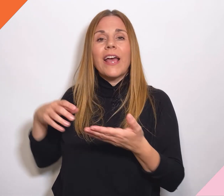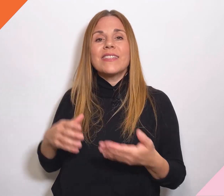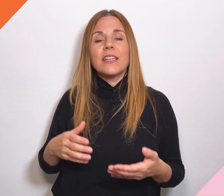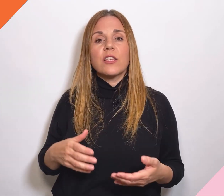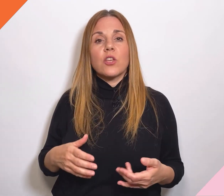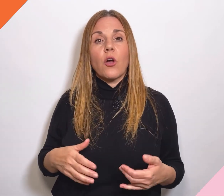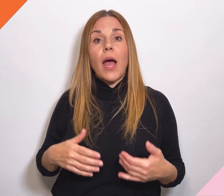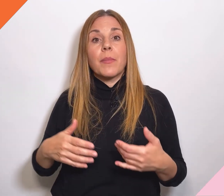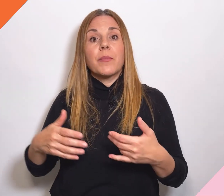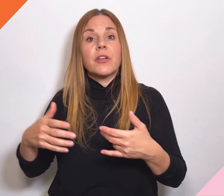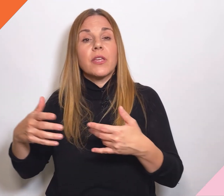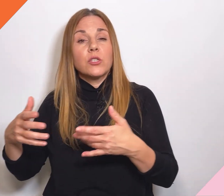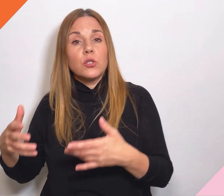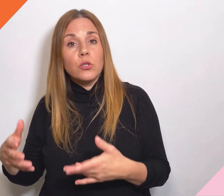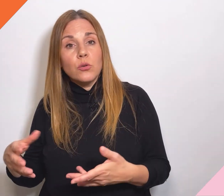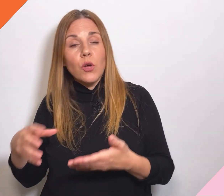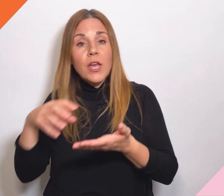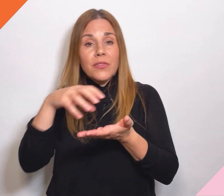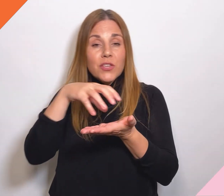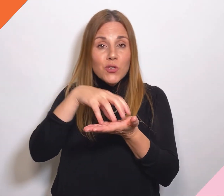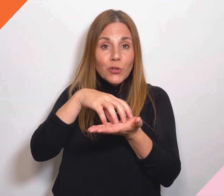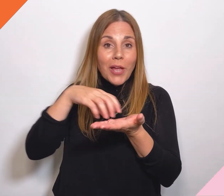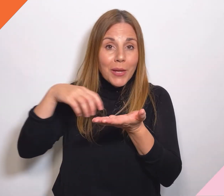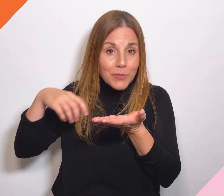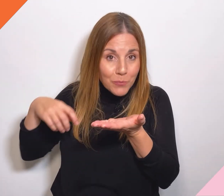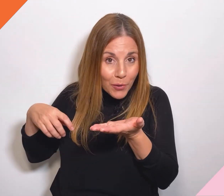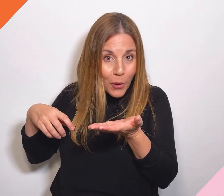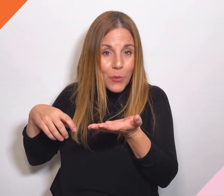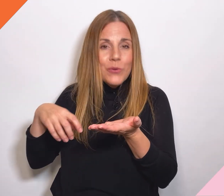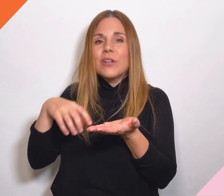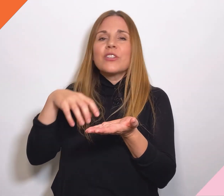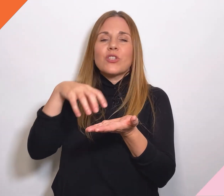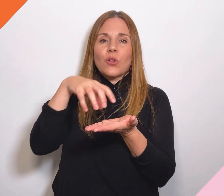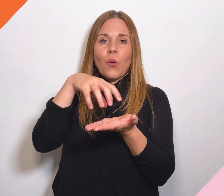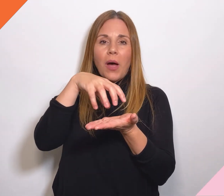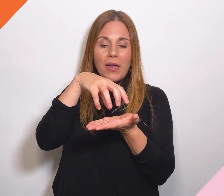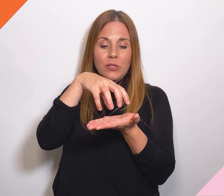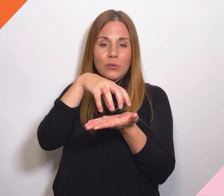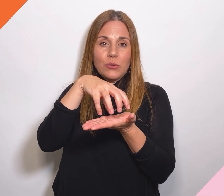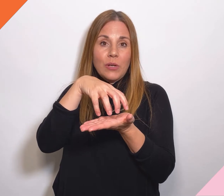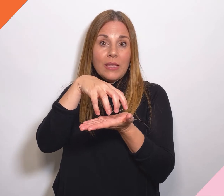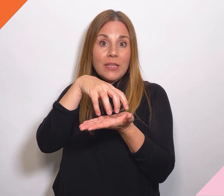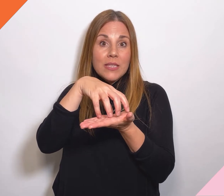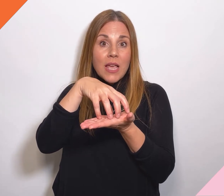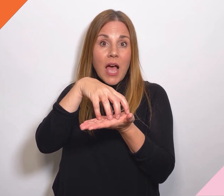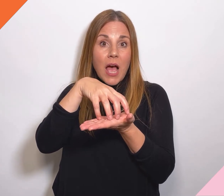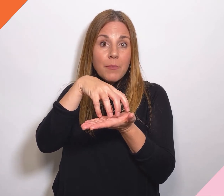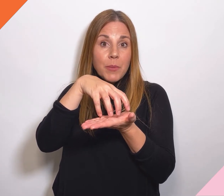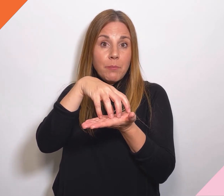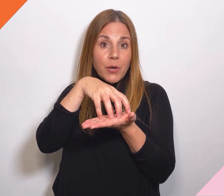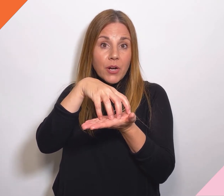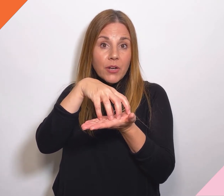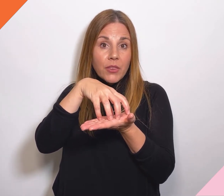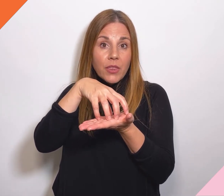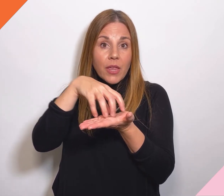sing the song Happy Birthday to you, there's no time to blow, so I do like this. Happy